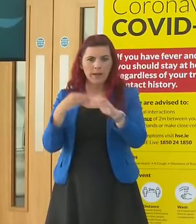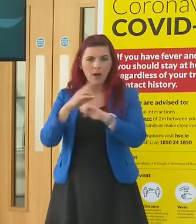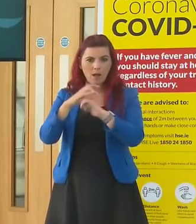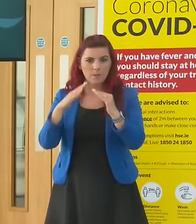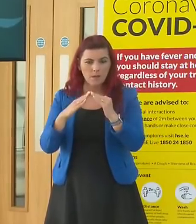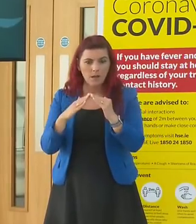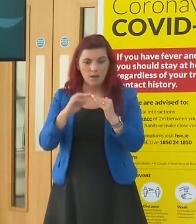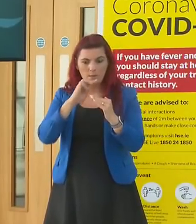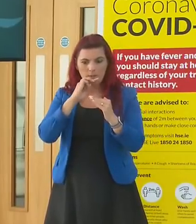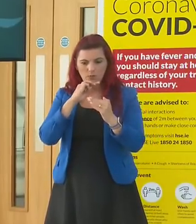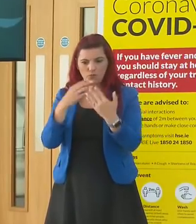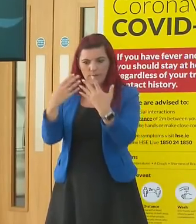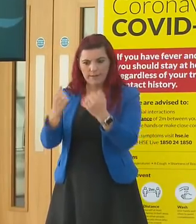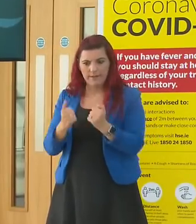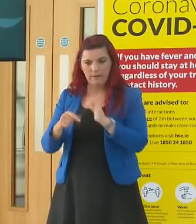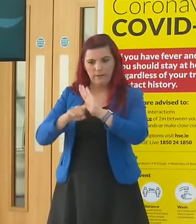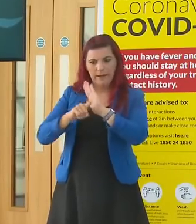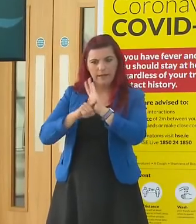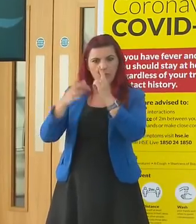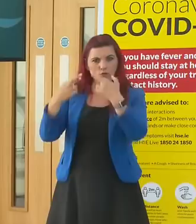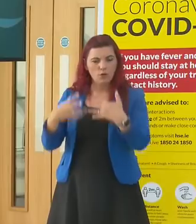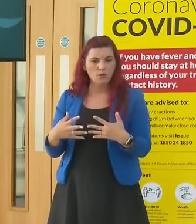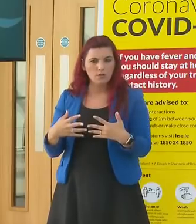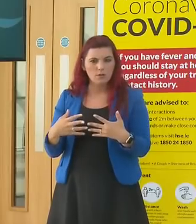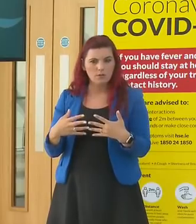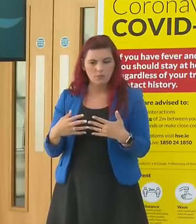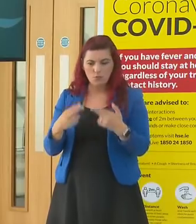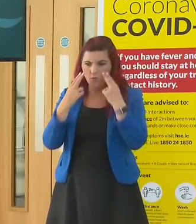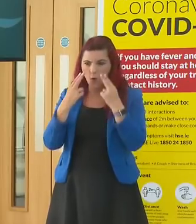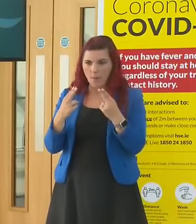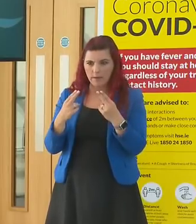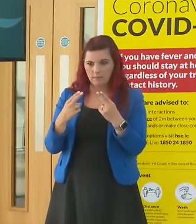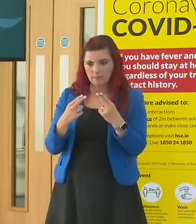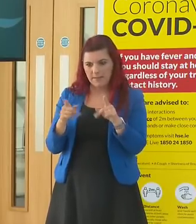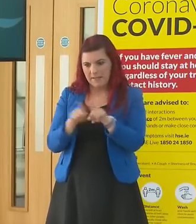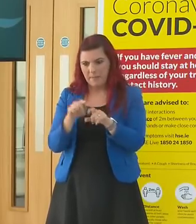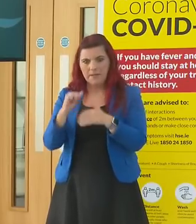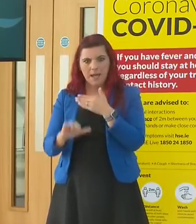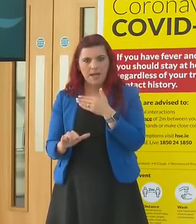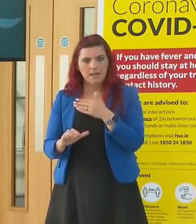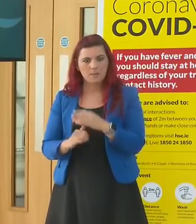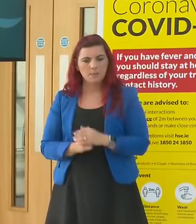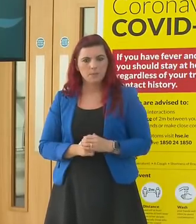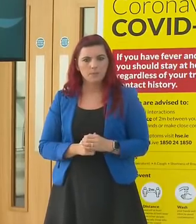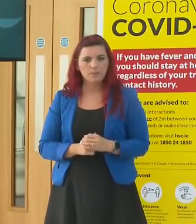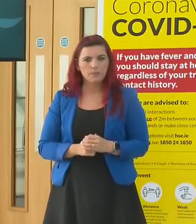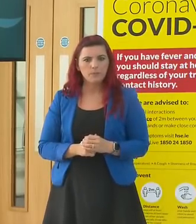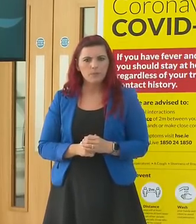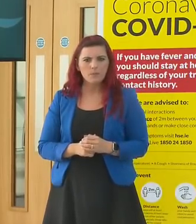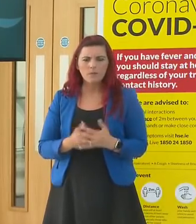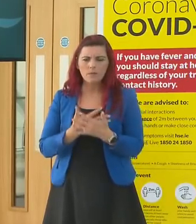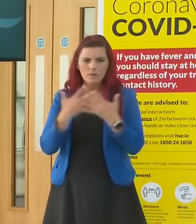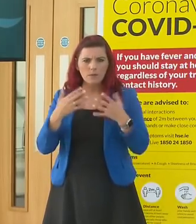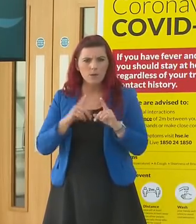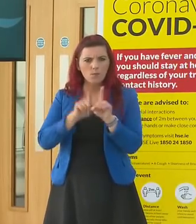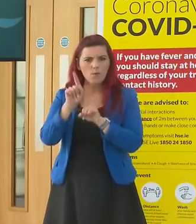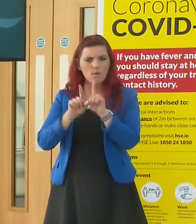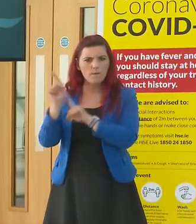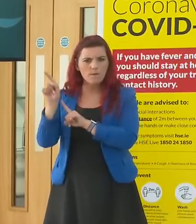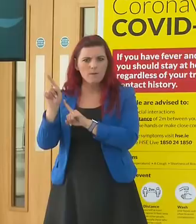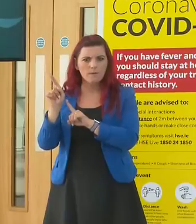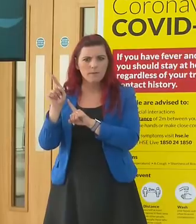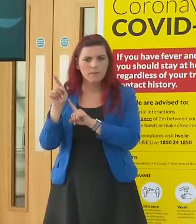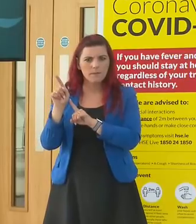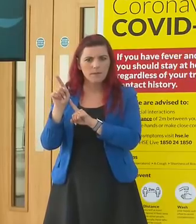their negative test results, most likely in less than a day. So significant improvements also being made in our